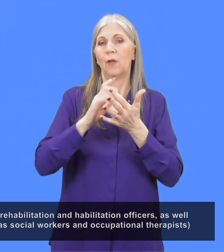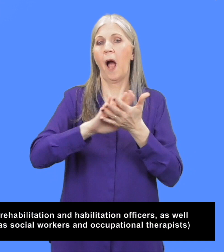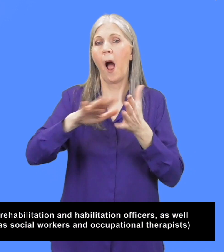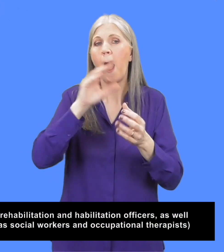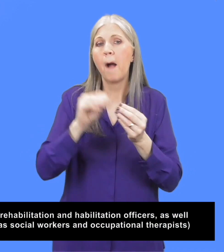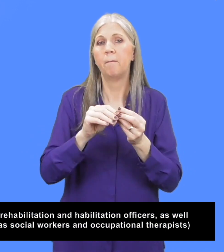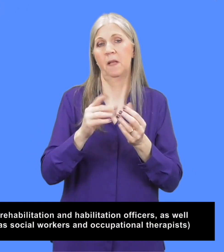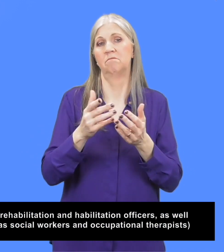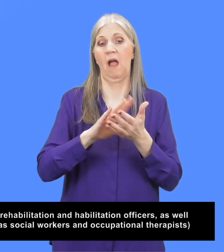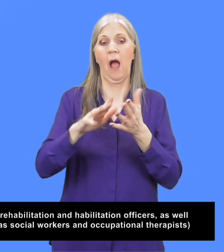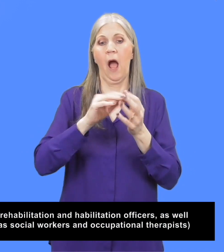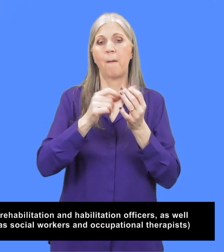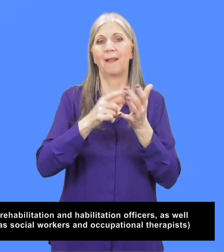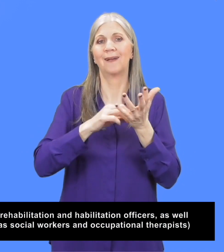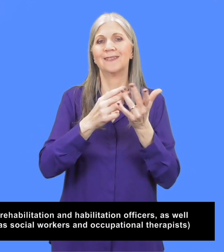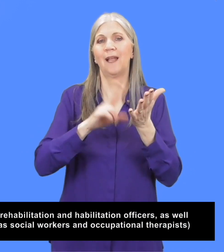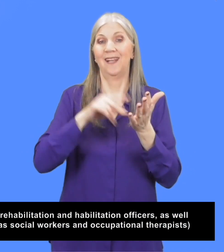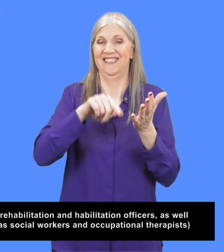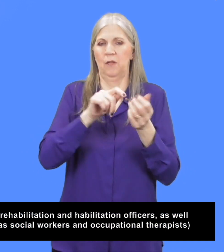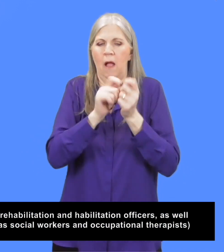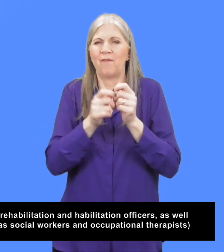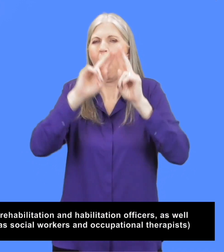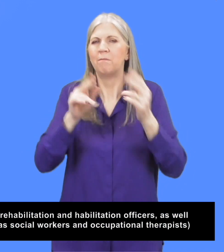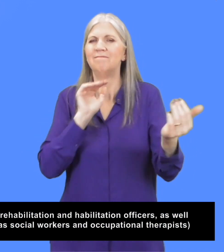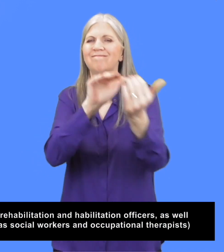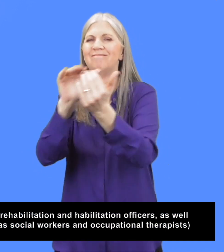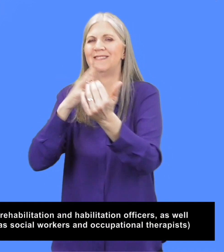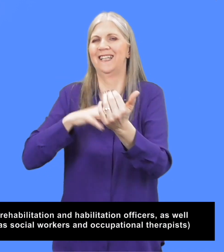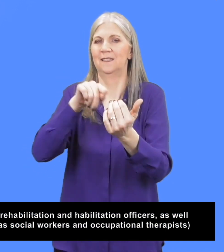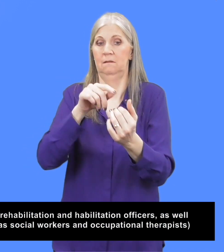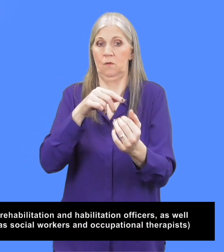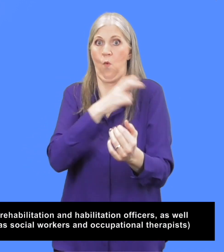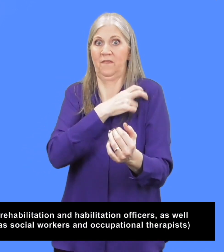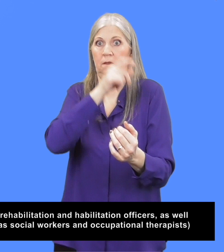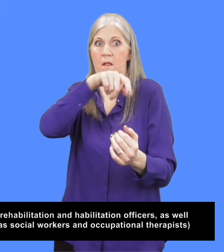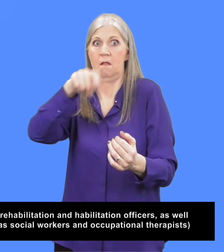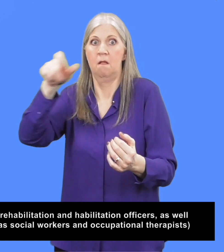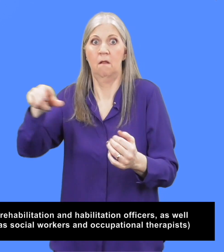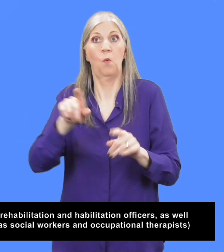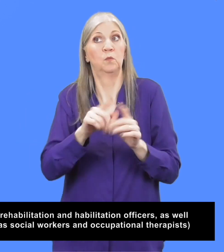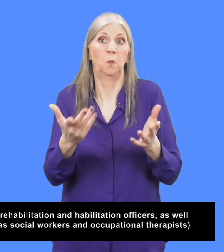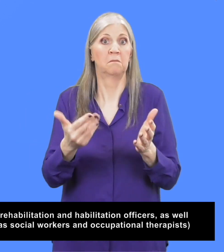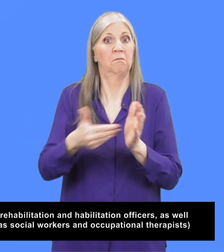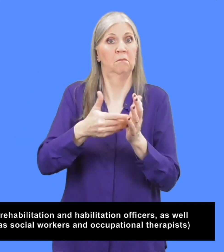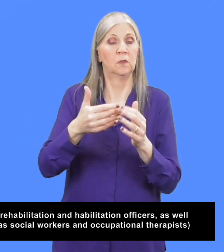rehabilitation and habilitation workers, as well as social workers and occupational therapists,